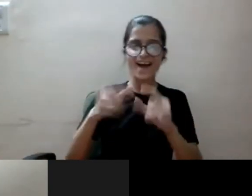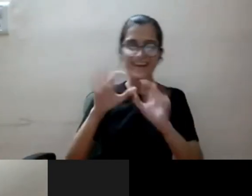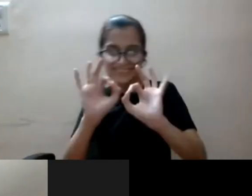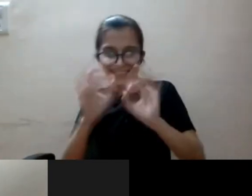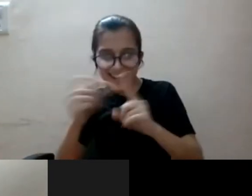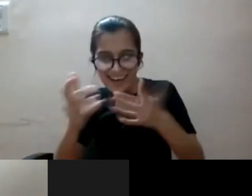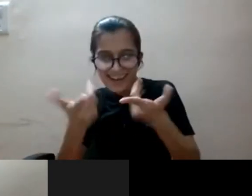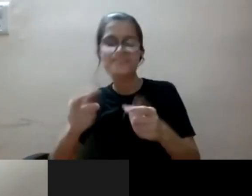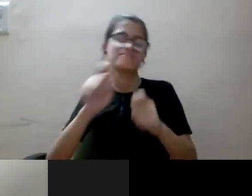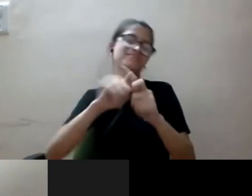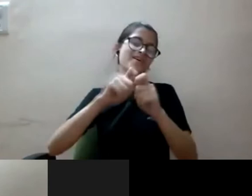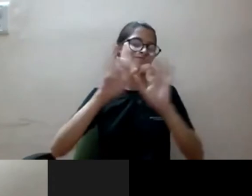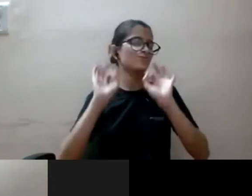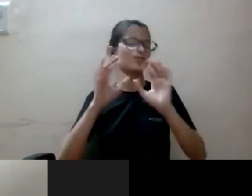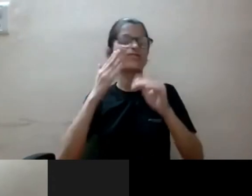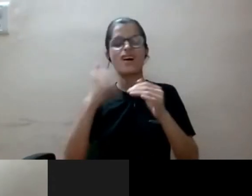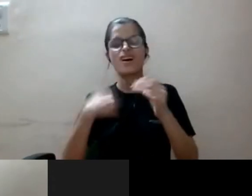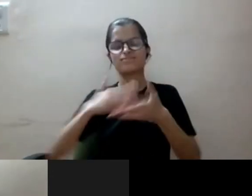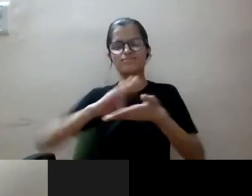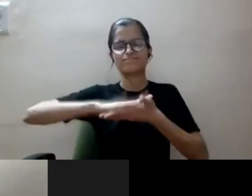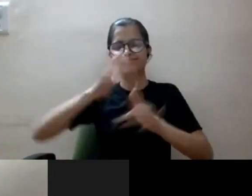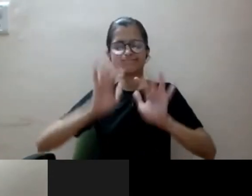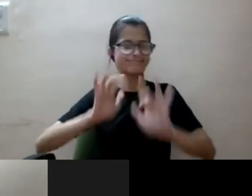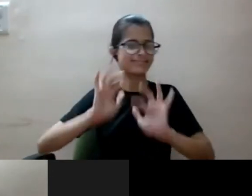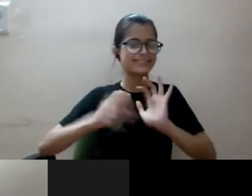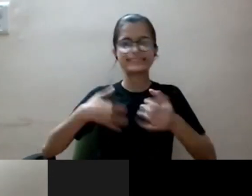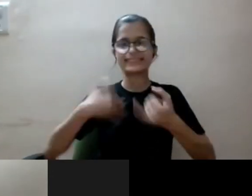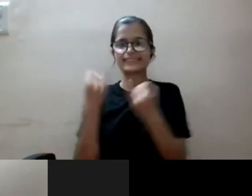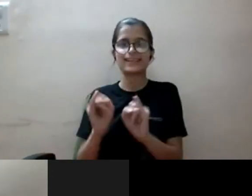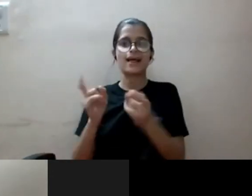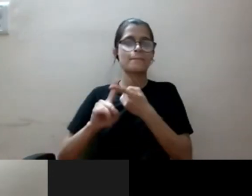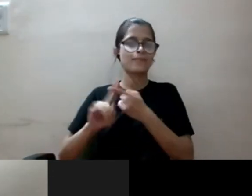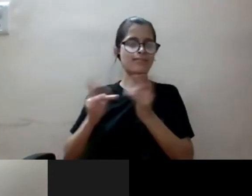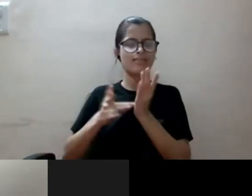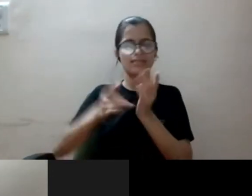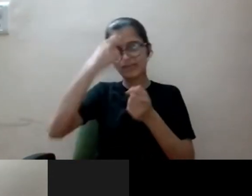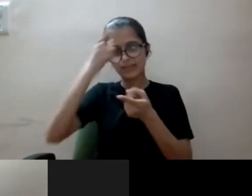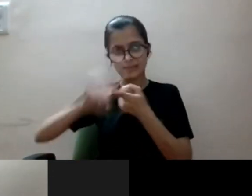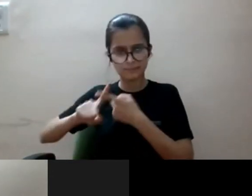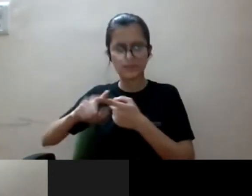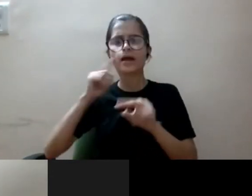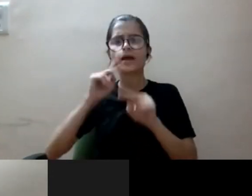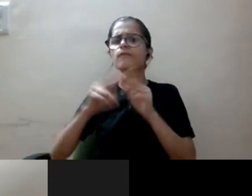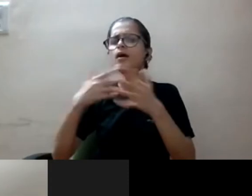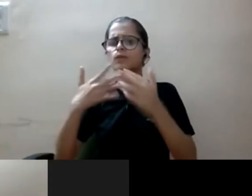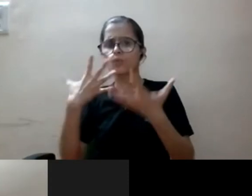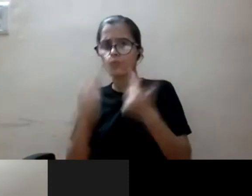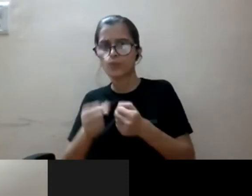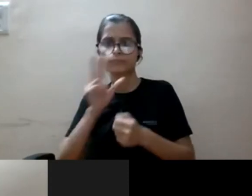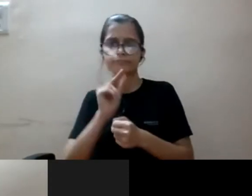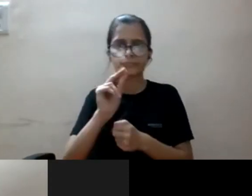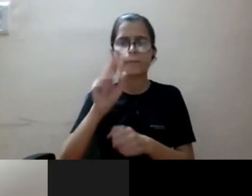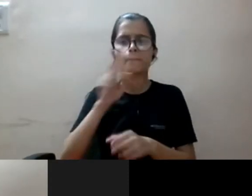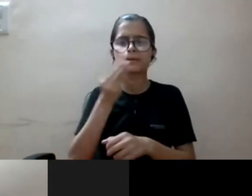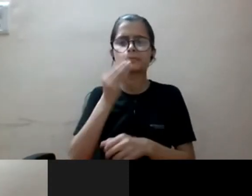work this through because my desktop collapsed. So, oh no. If anyone wants to speak, just speak. Okay, I see one